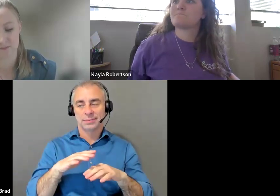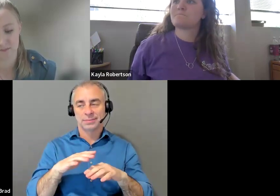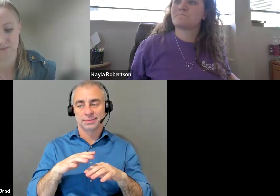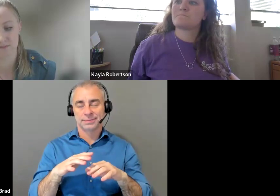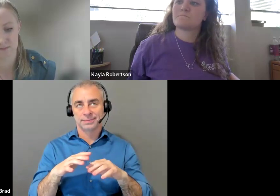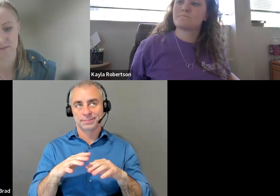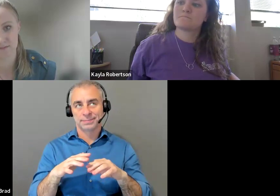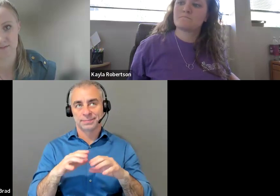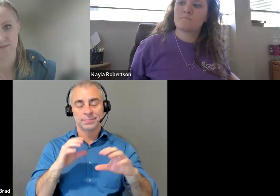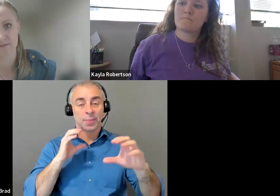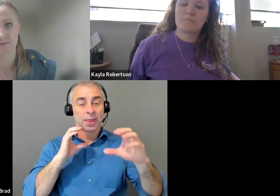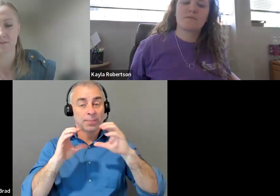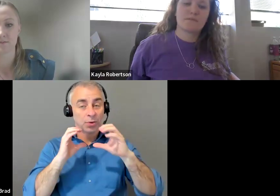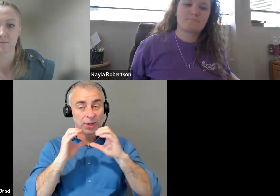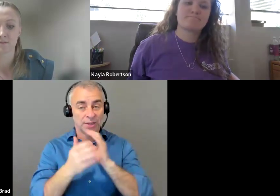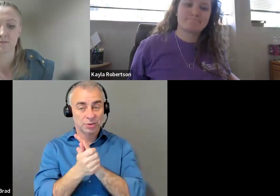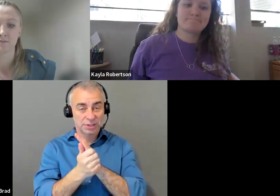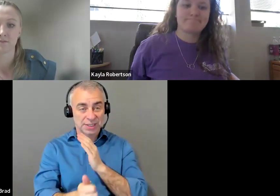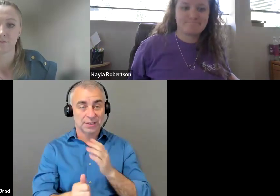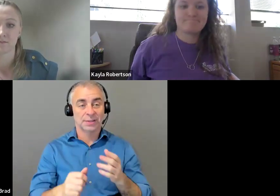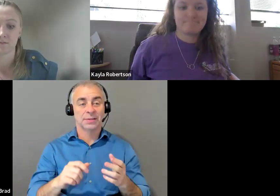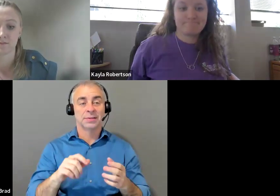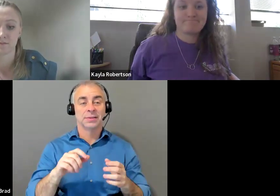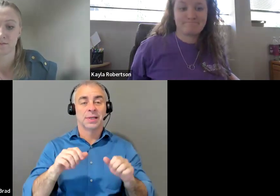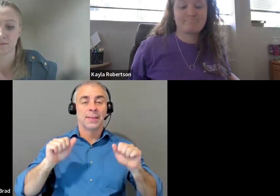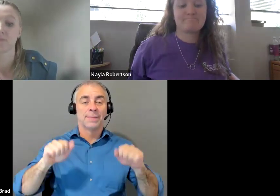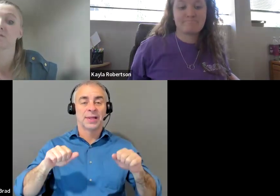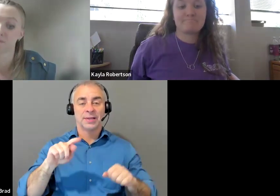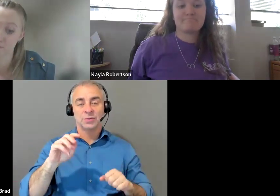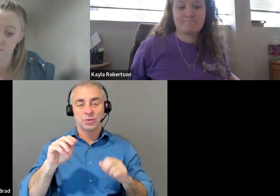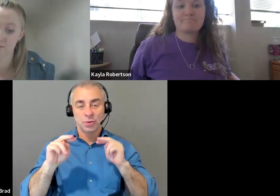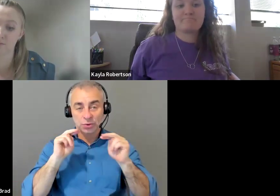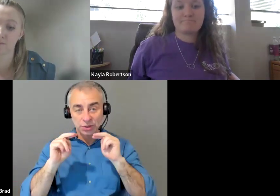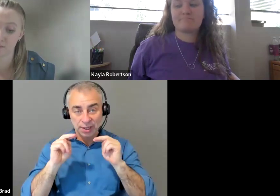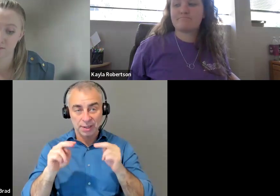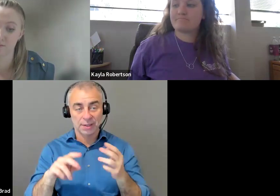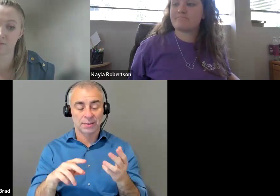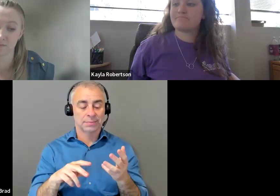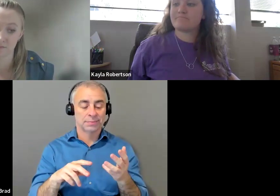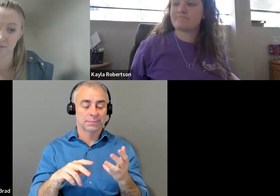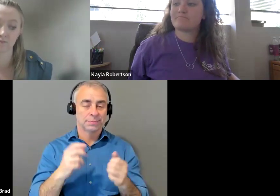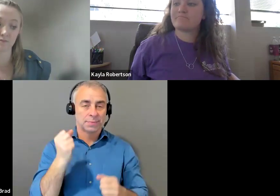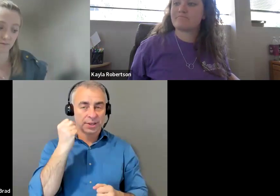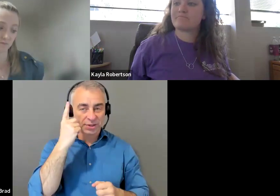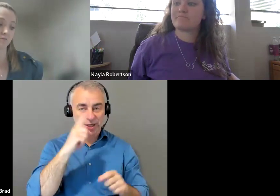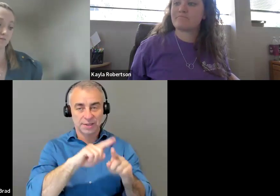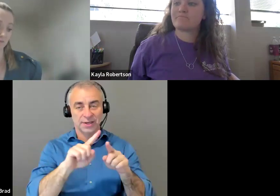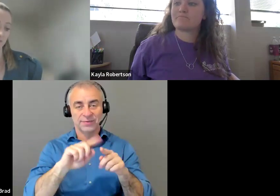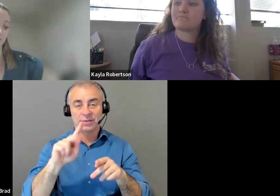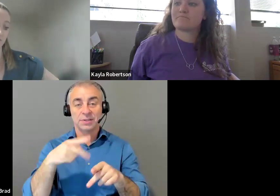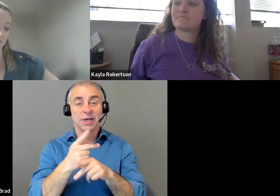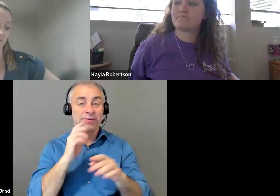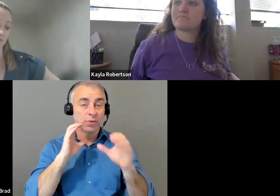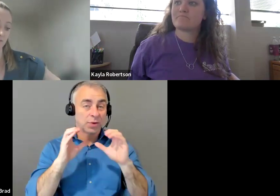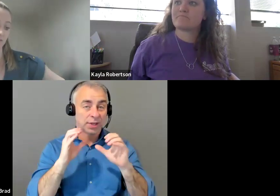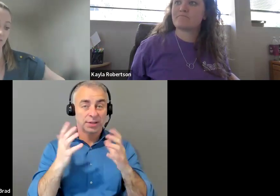just those communication skills, those abilities to negotiate, understanding different styles of communication, what they